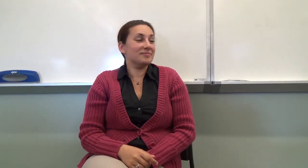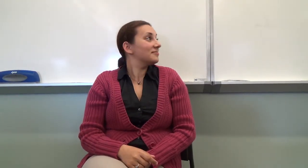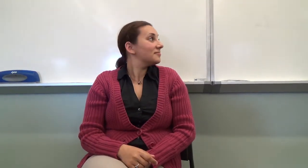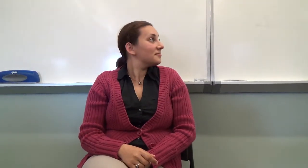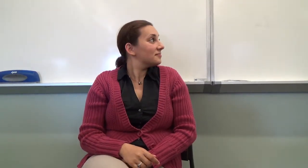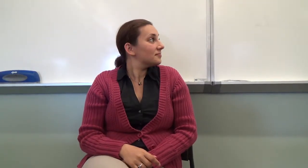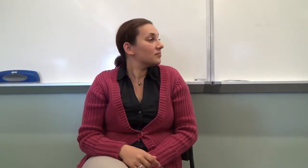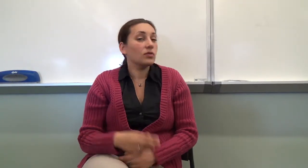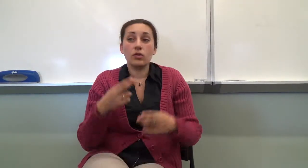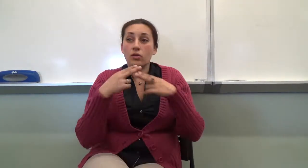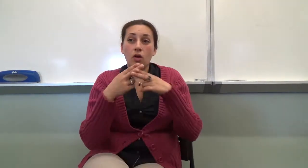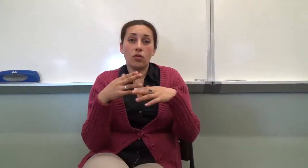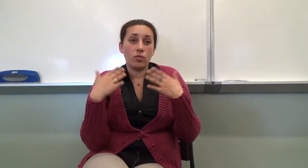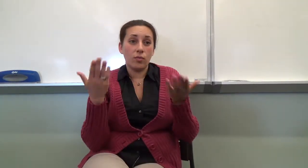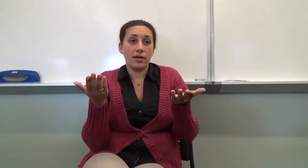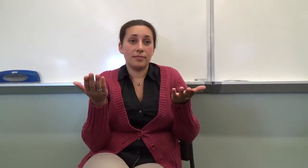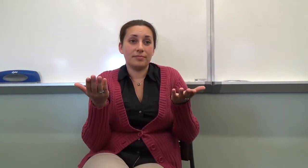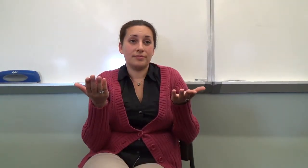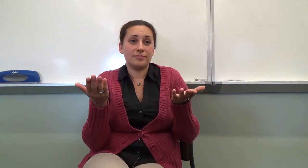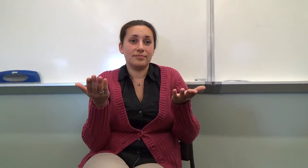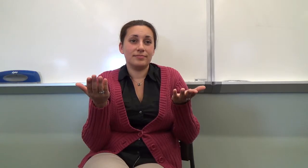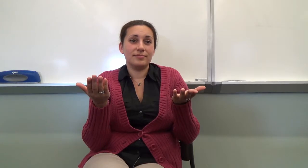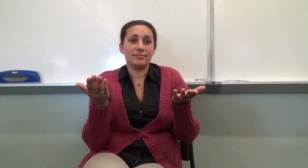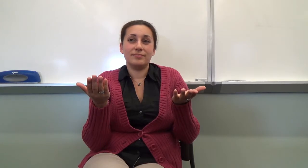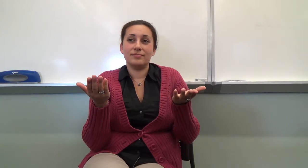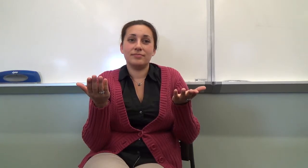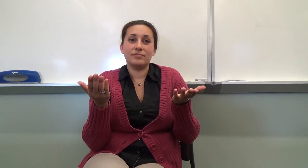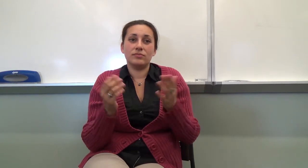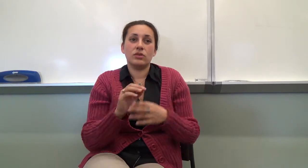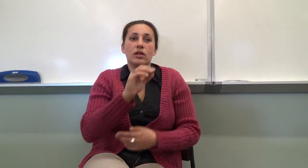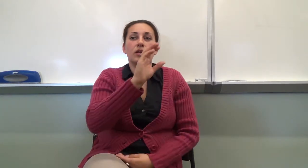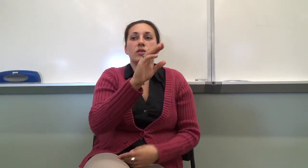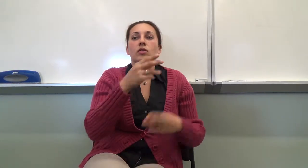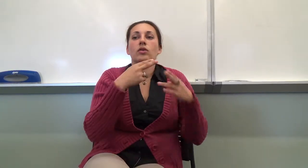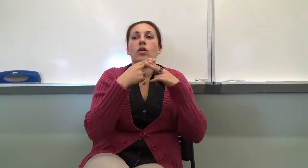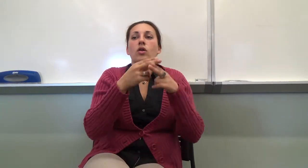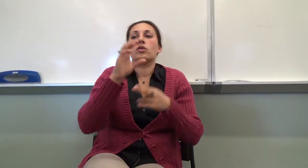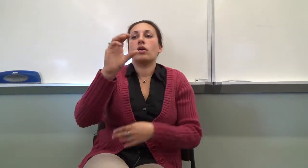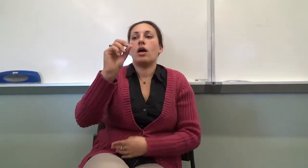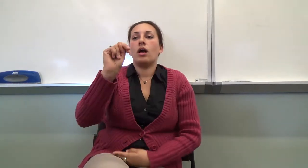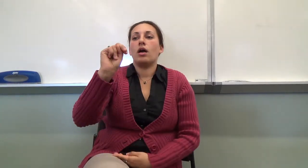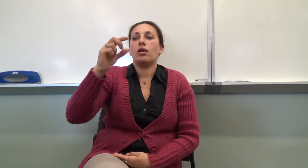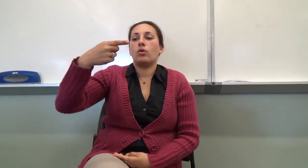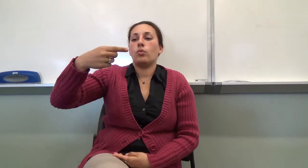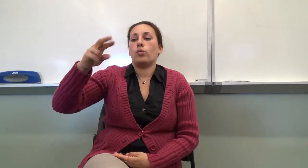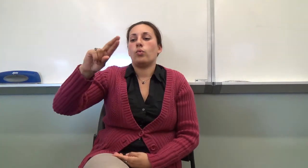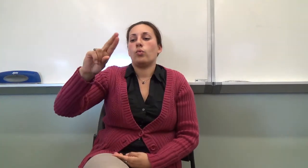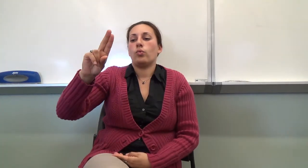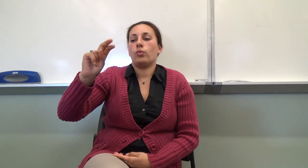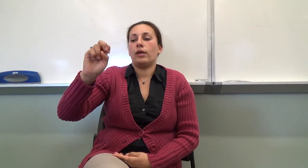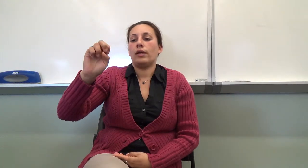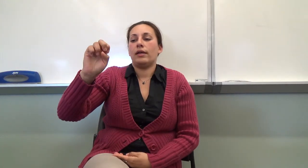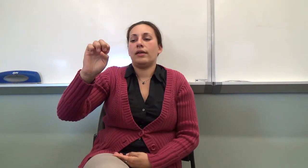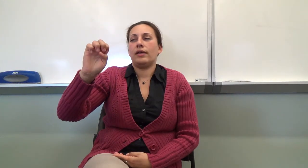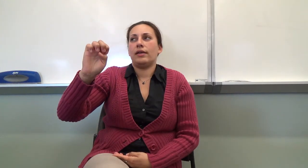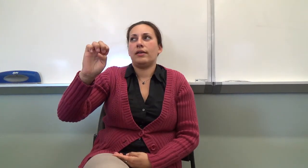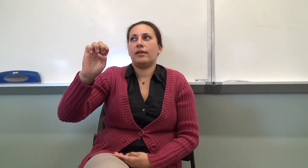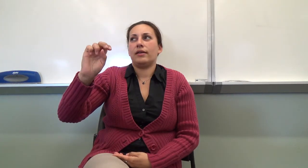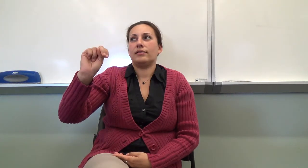Are called congruent. So now you can